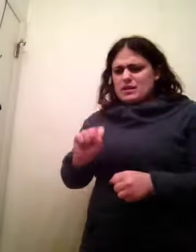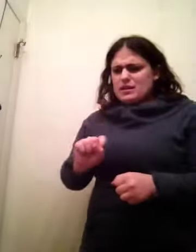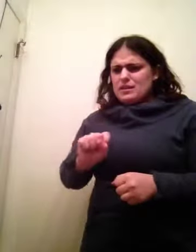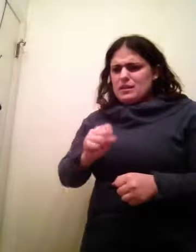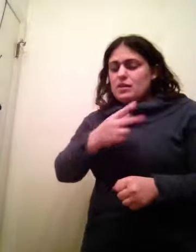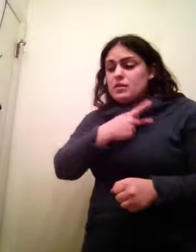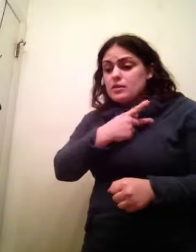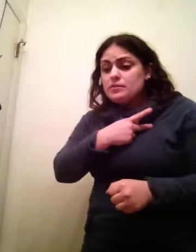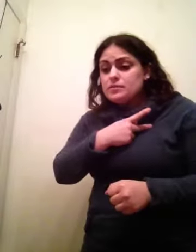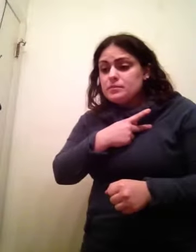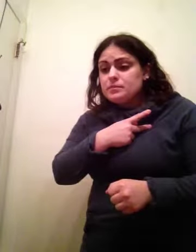opinion. Rosie?